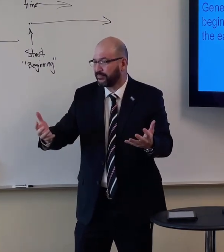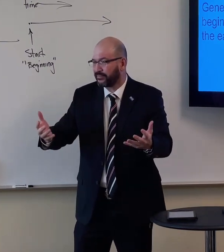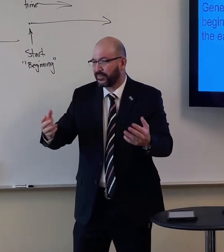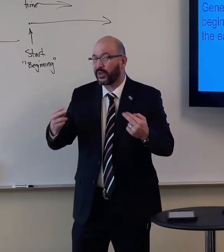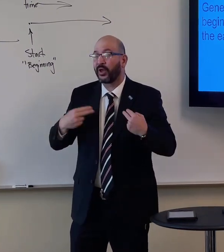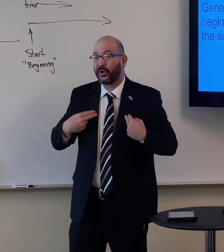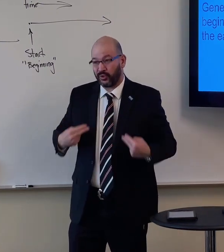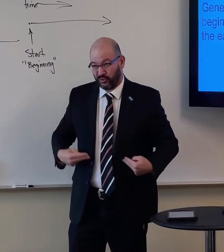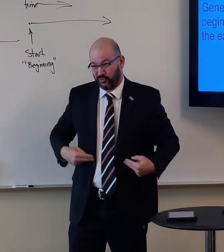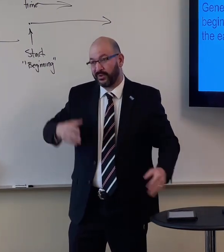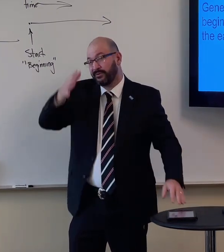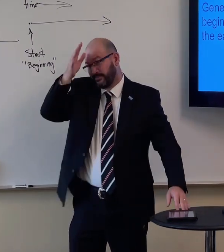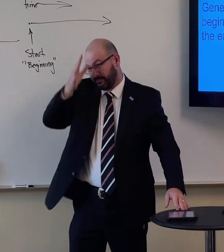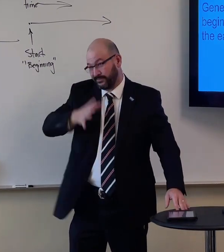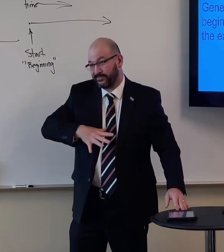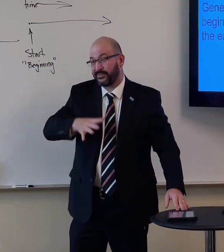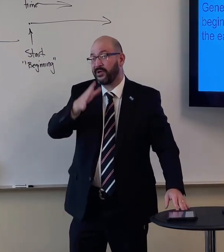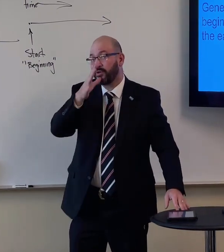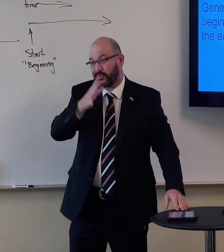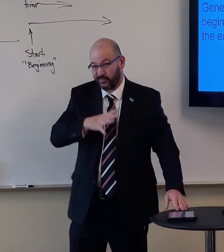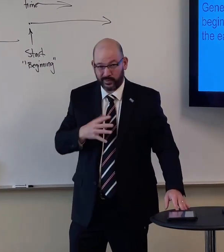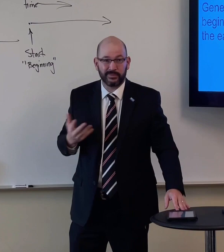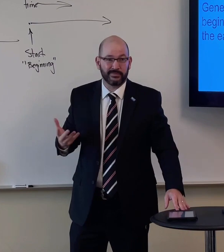people, man and woman.